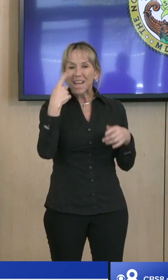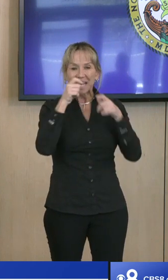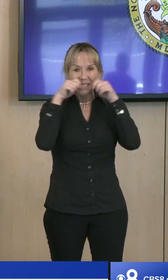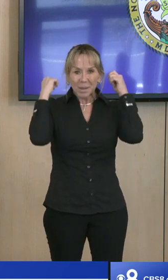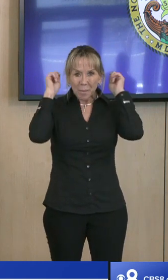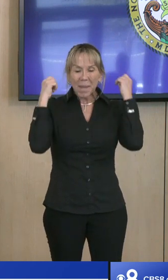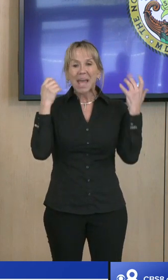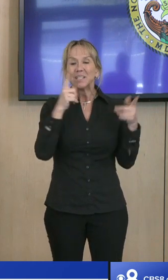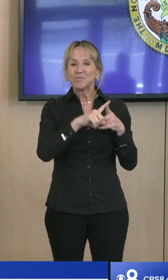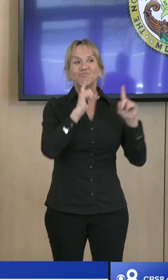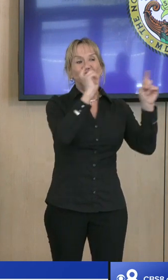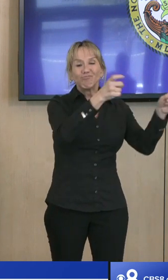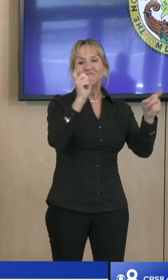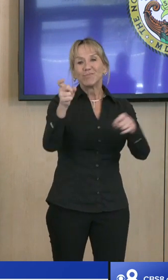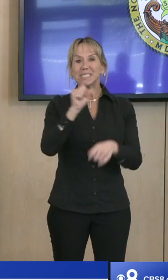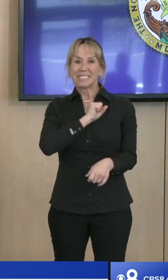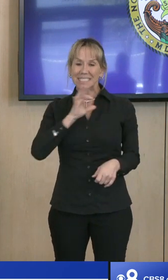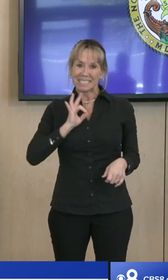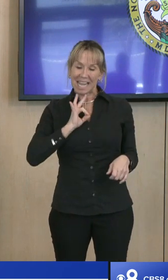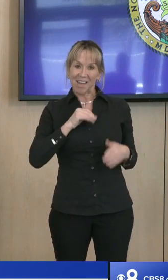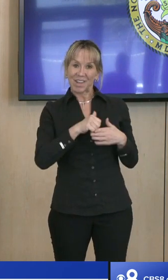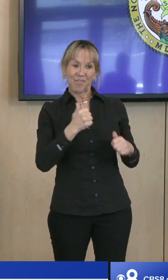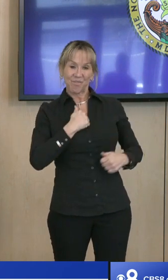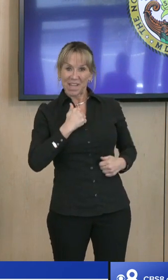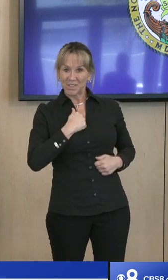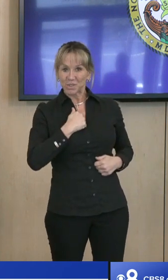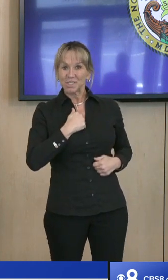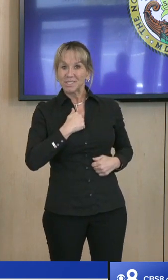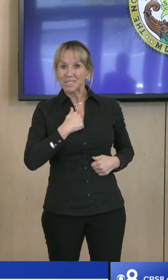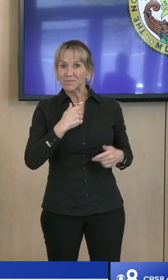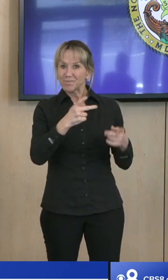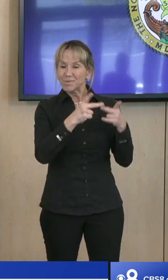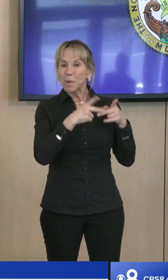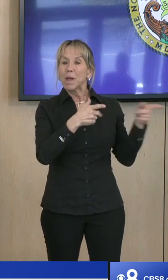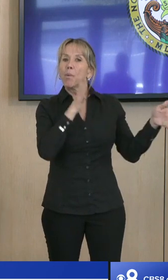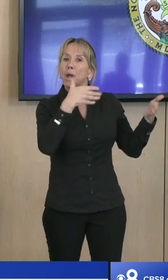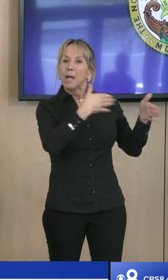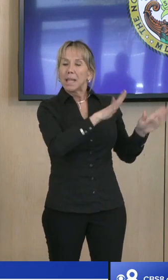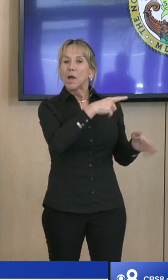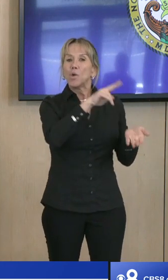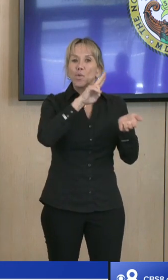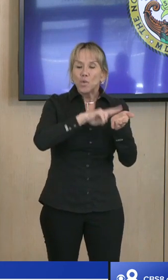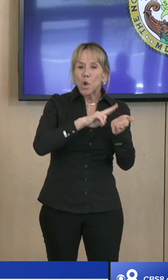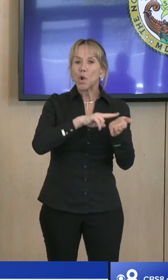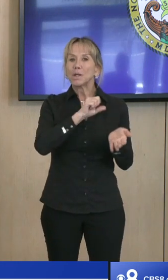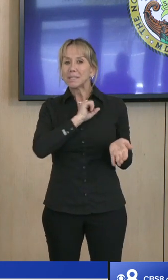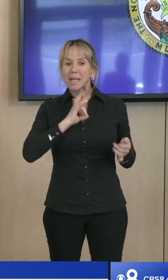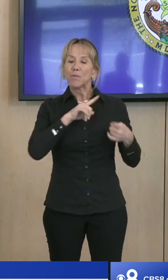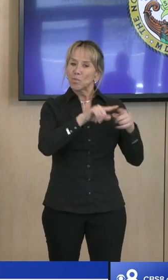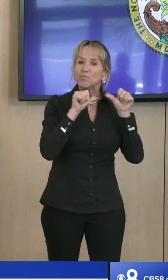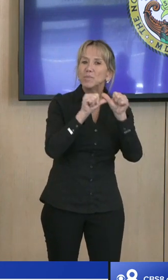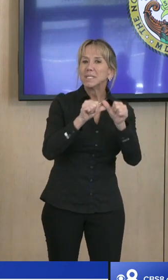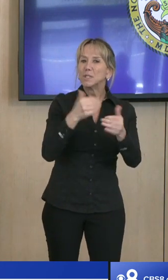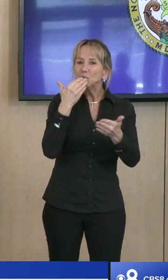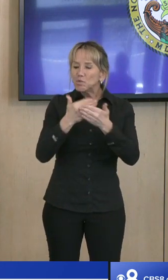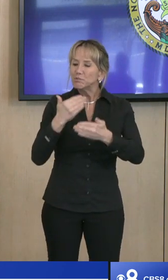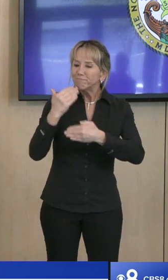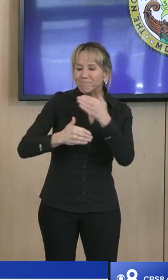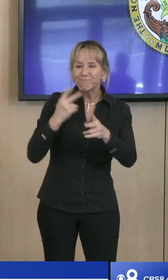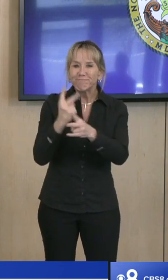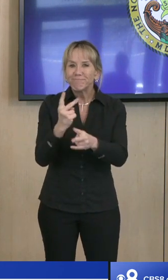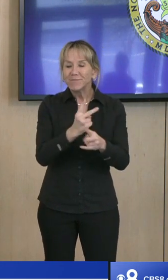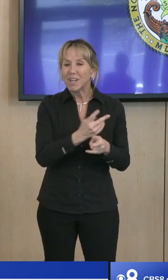the staff at the Veterans Home. This is going to allow the nurses there and the staff at the Veterans Home to continue taking care of our